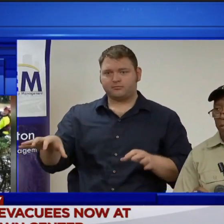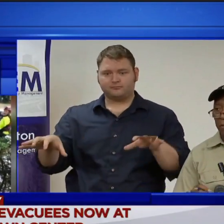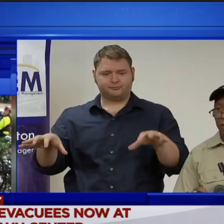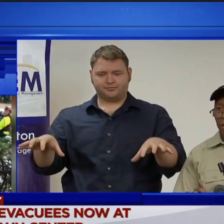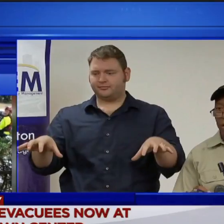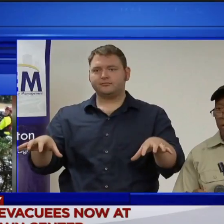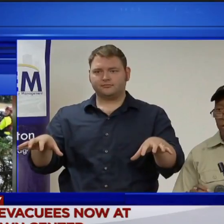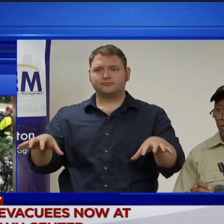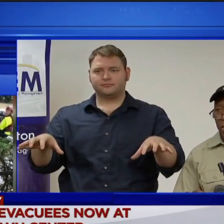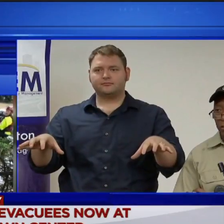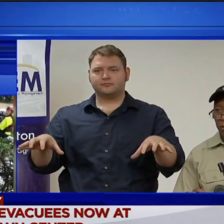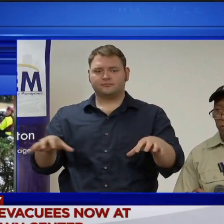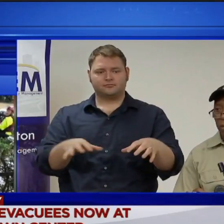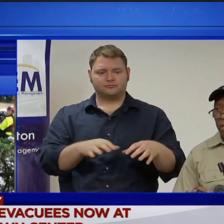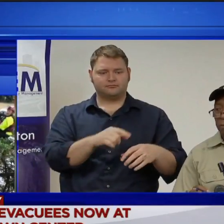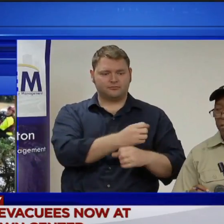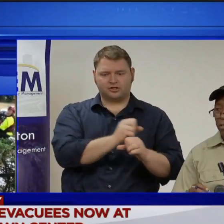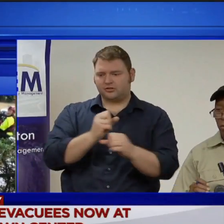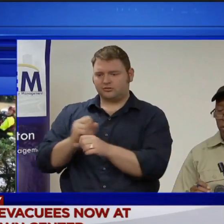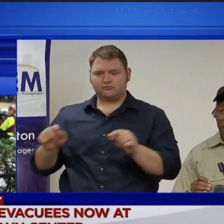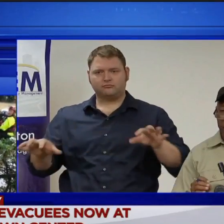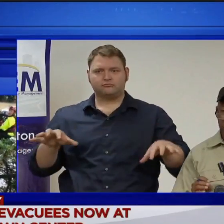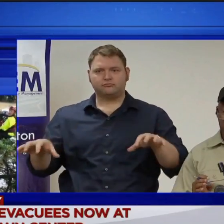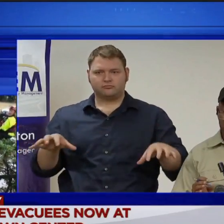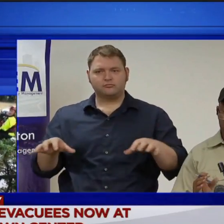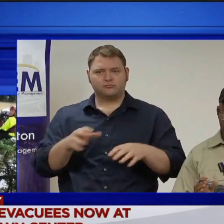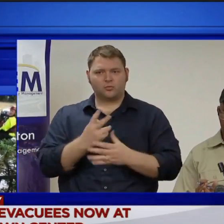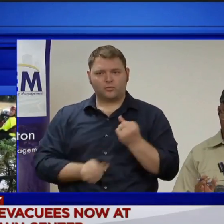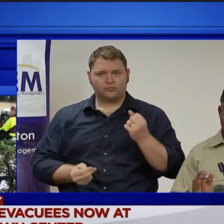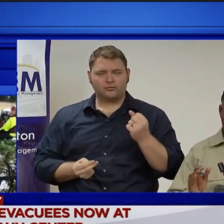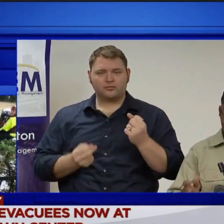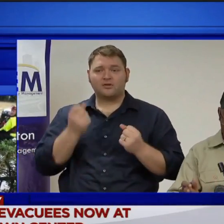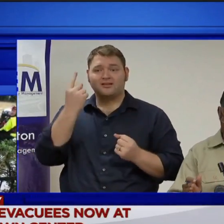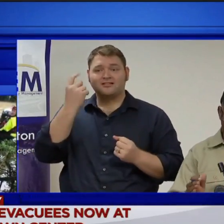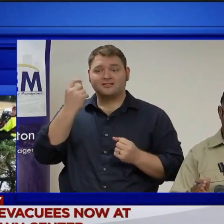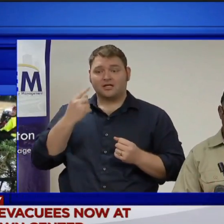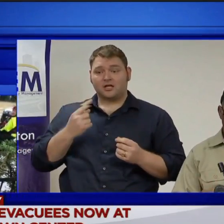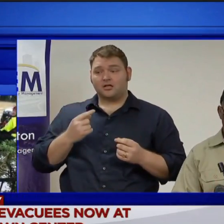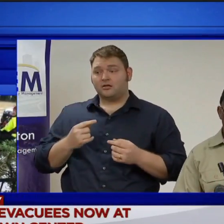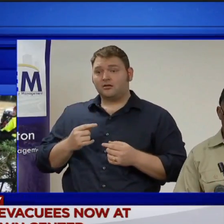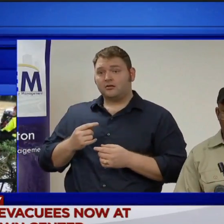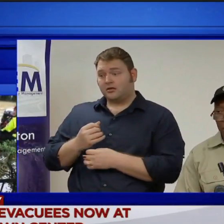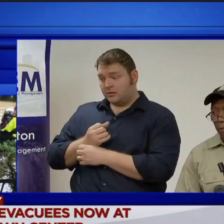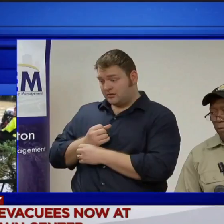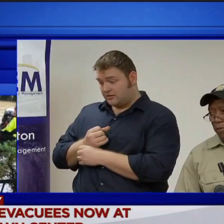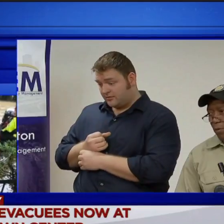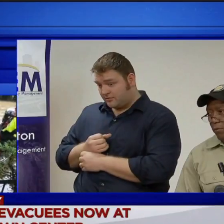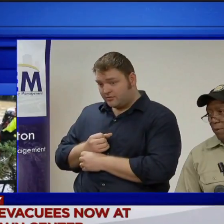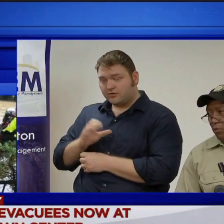become another shelter, but not for direct,